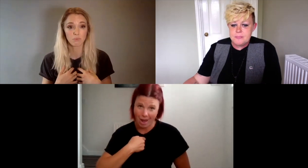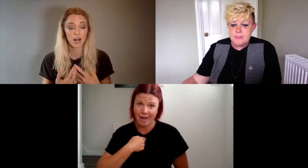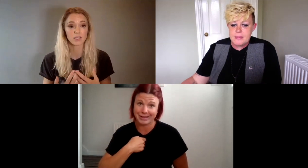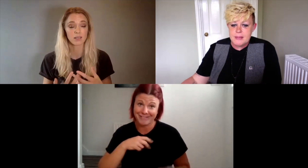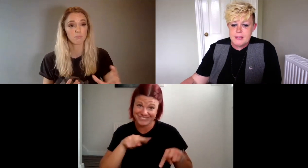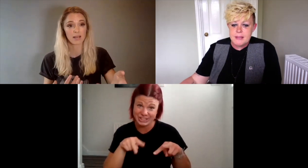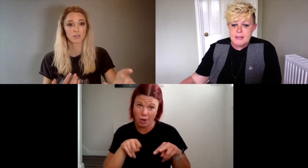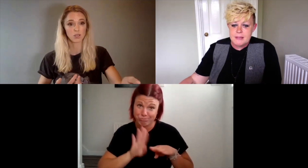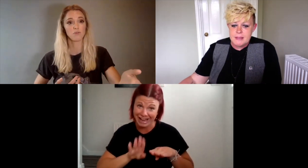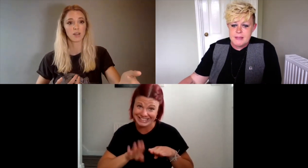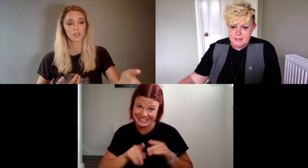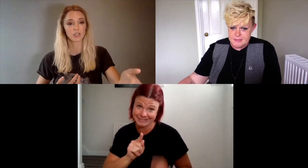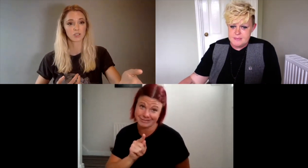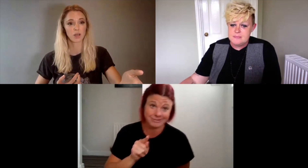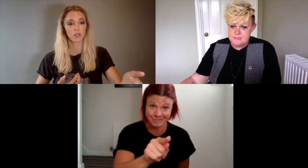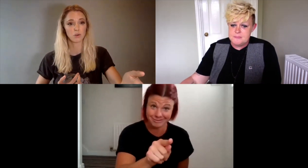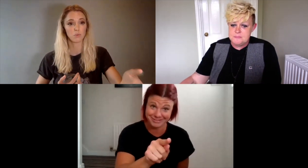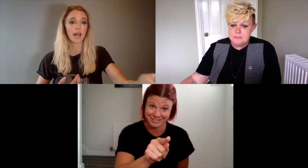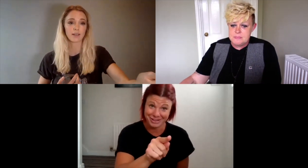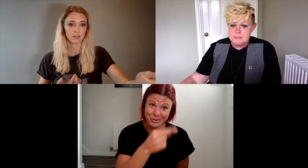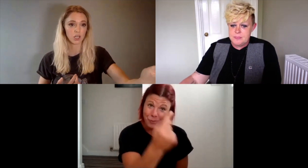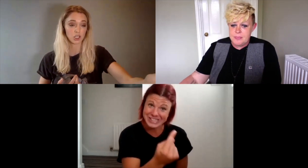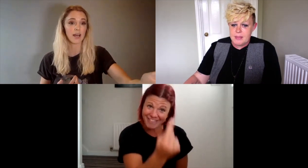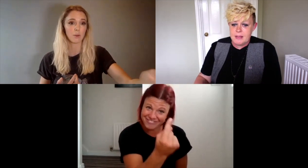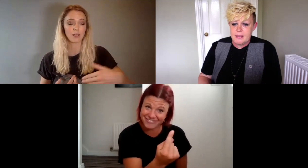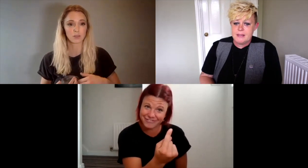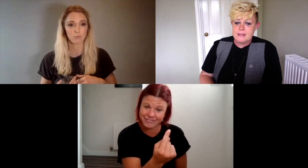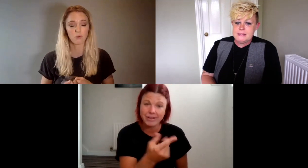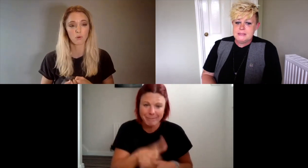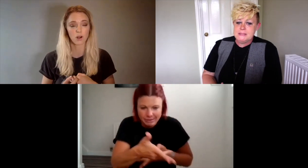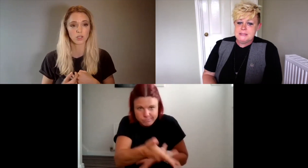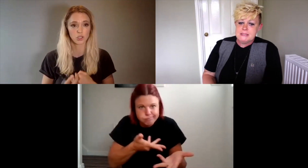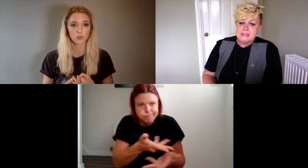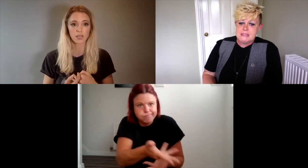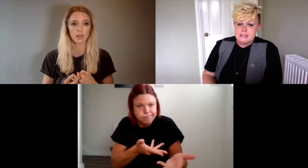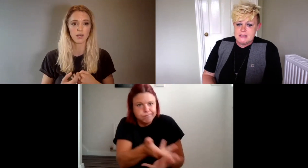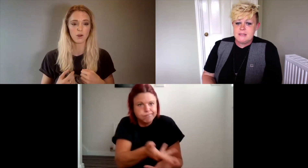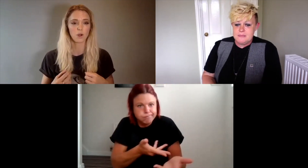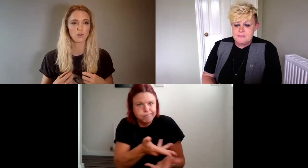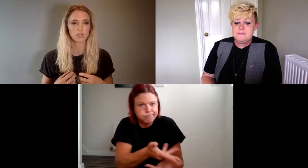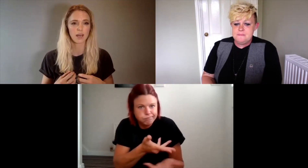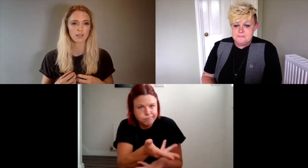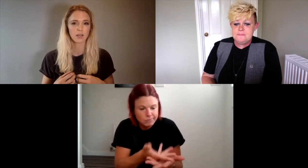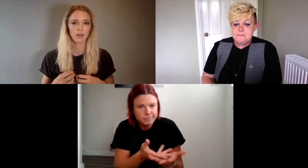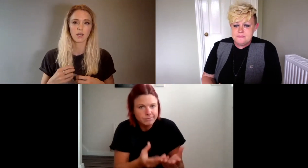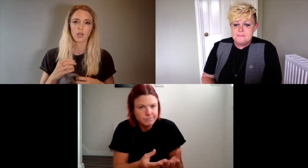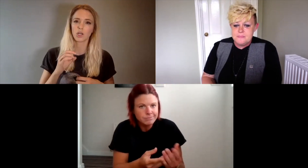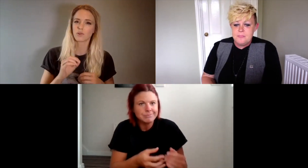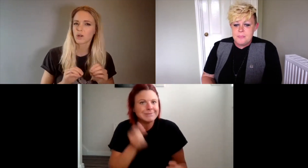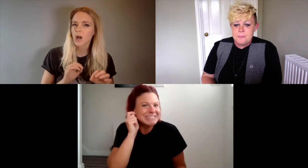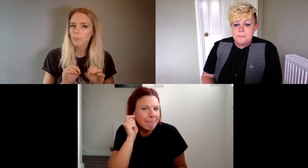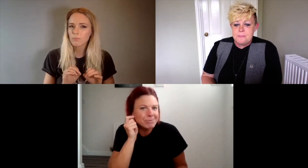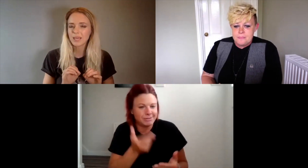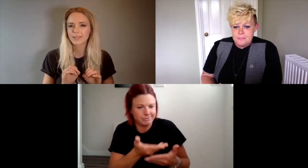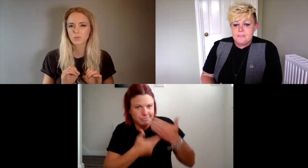me practicing back to you, Fletch, so that we had a chat about it before I shot it, where you said, you know,